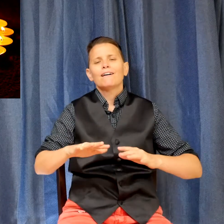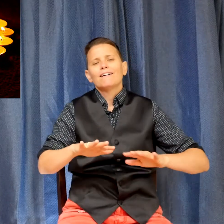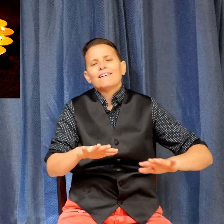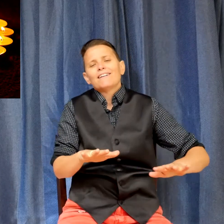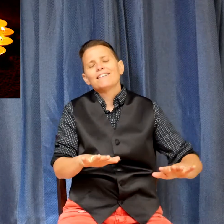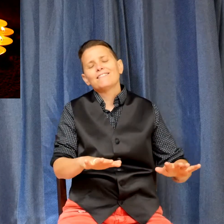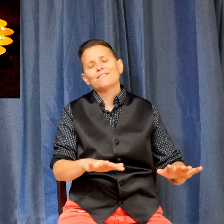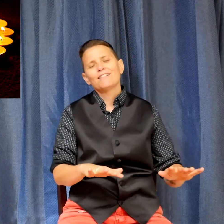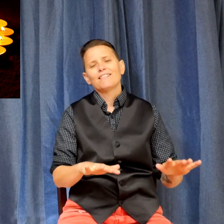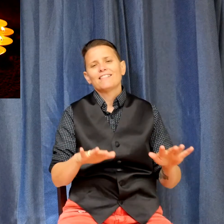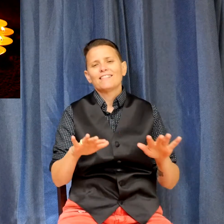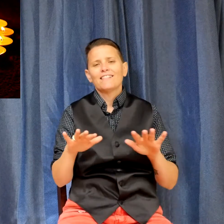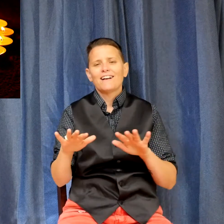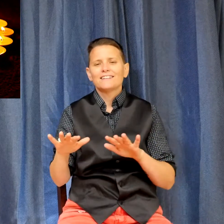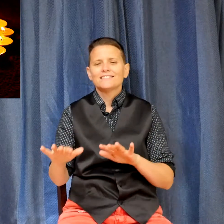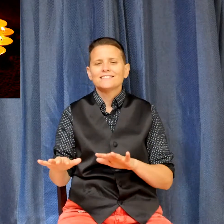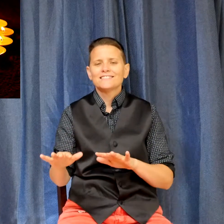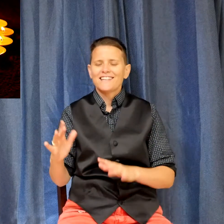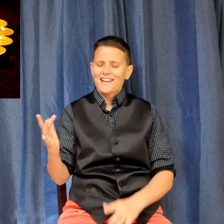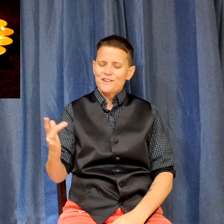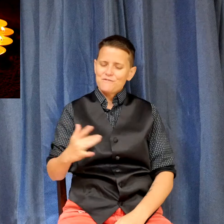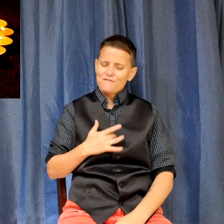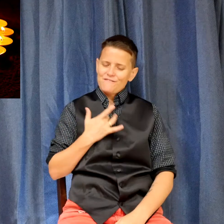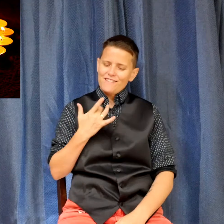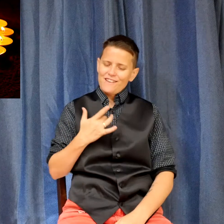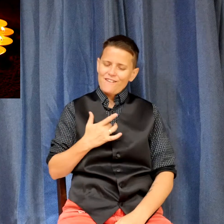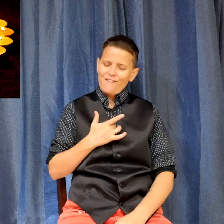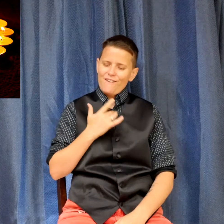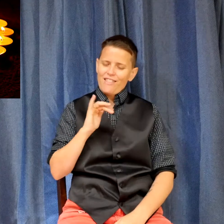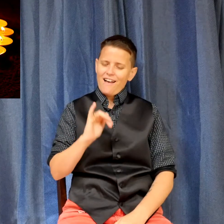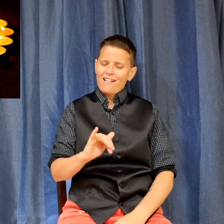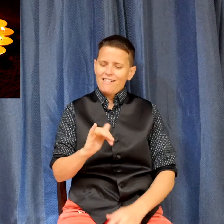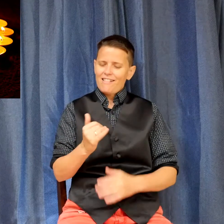Give yourself fully to this experience of love.